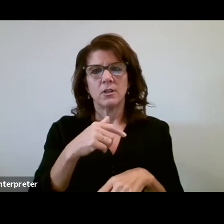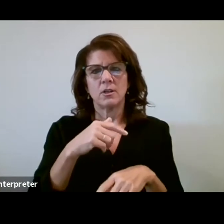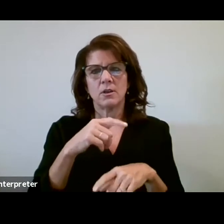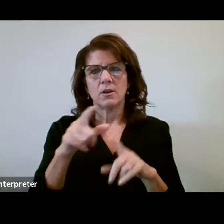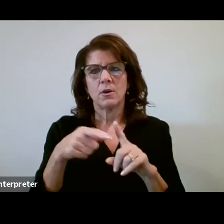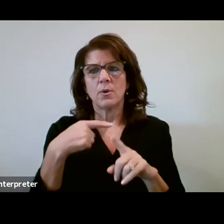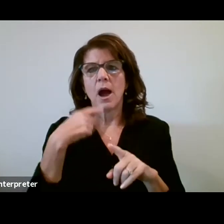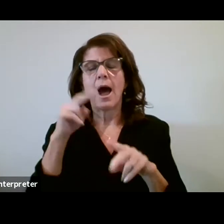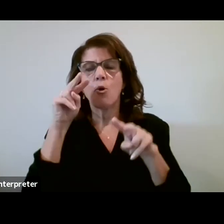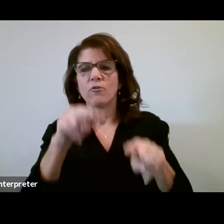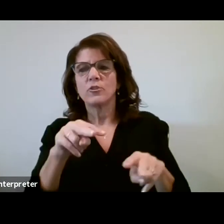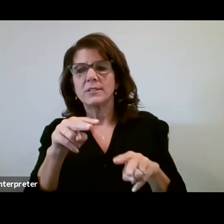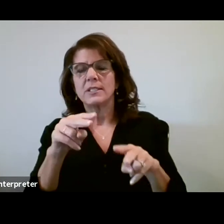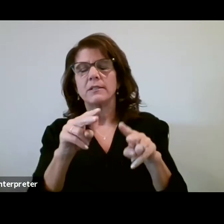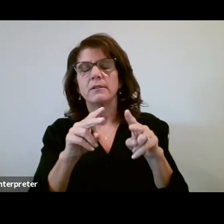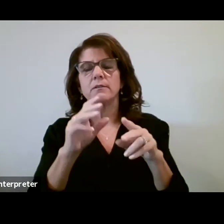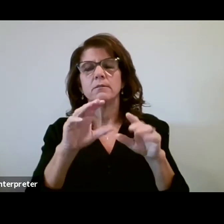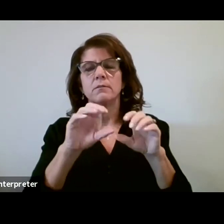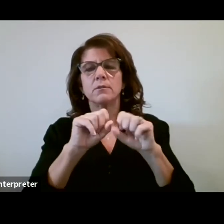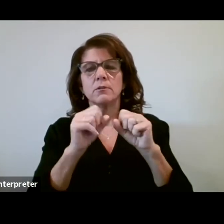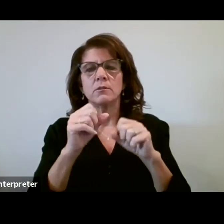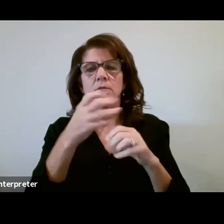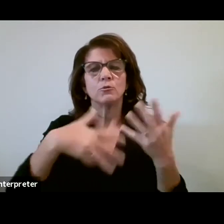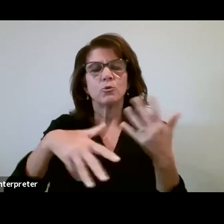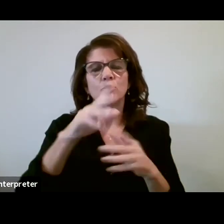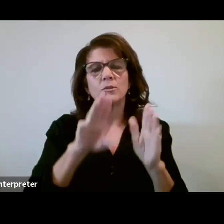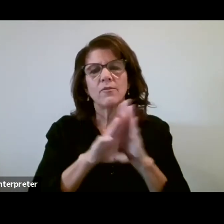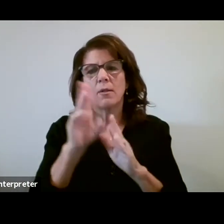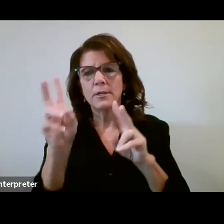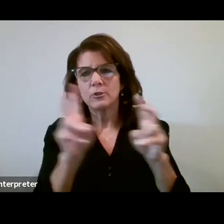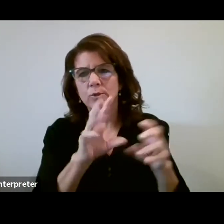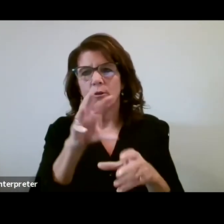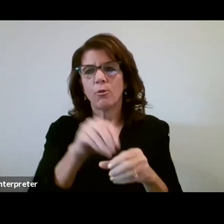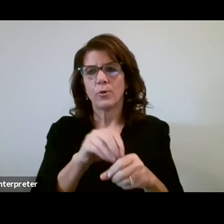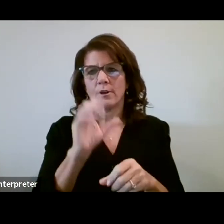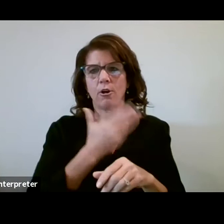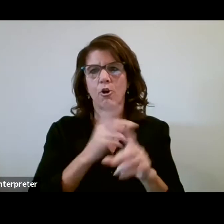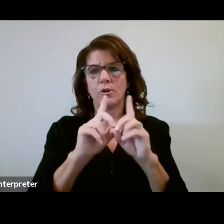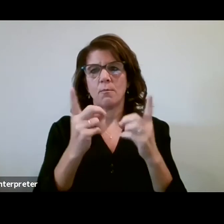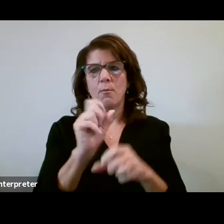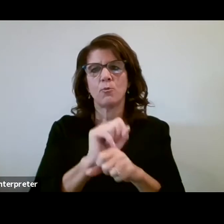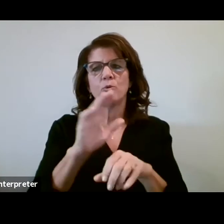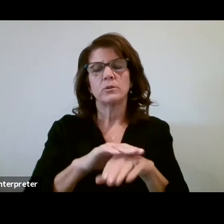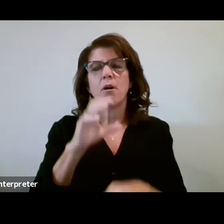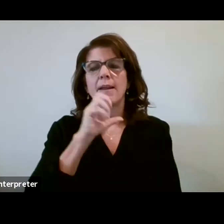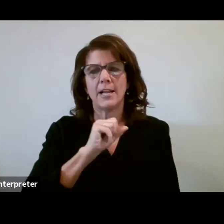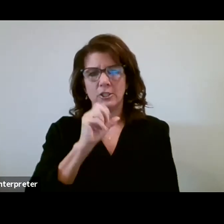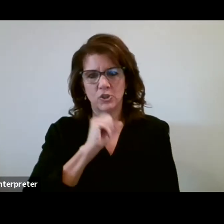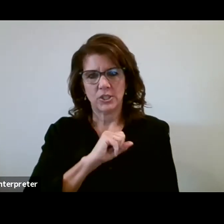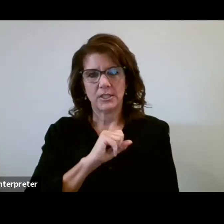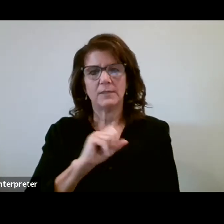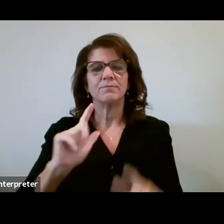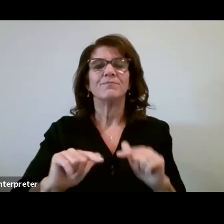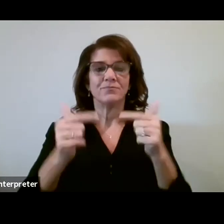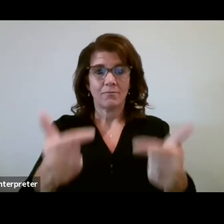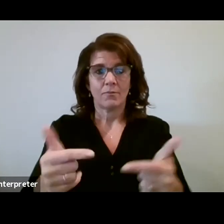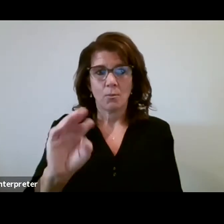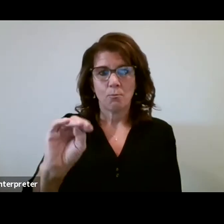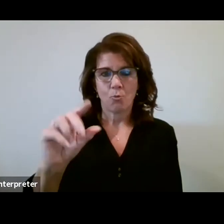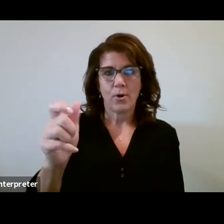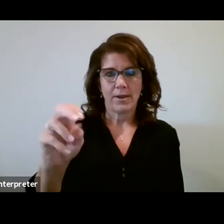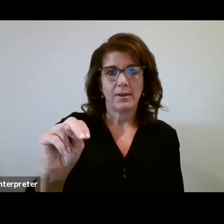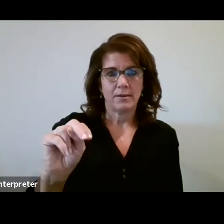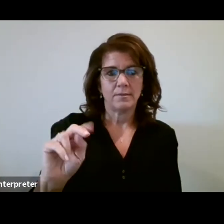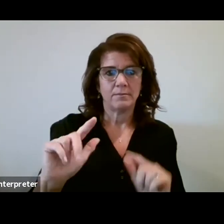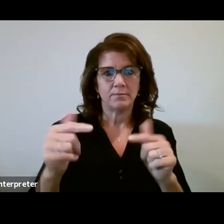social development issues, including our department's work on aging. And secondly, as the